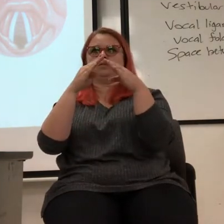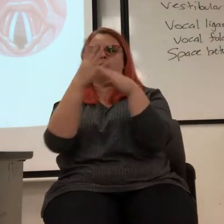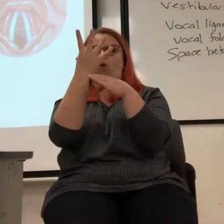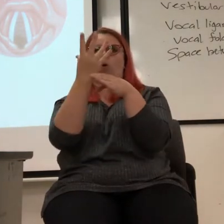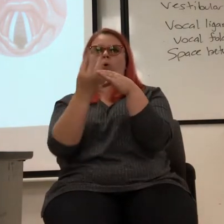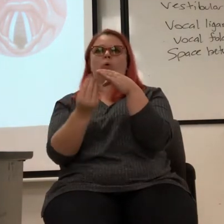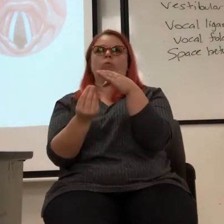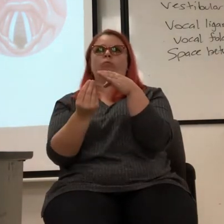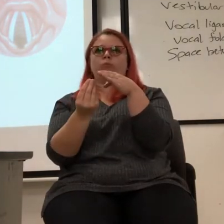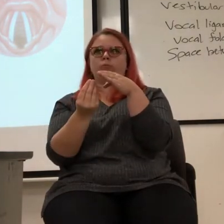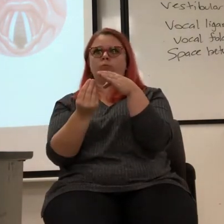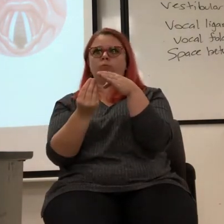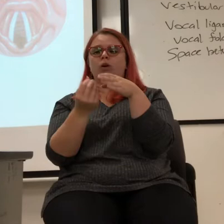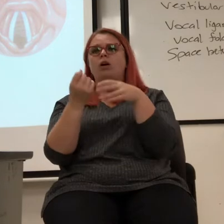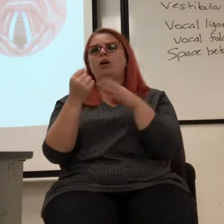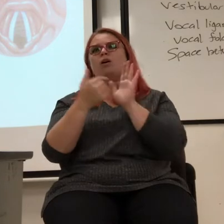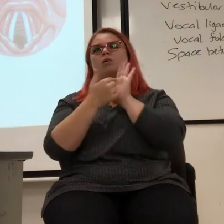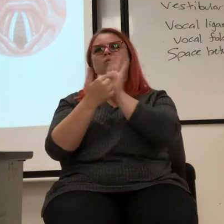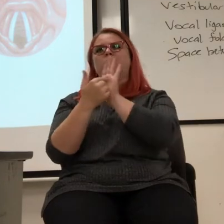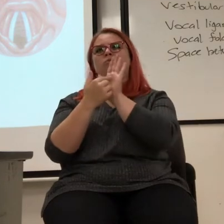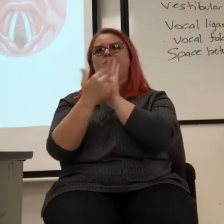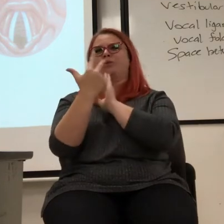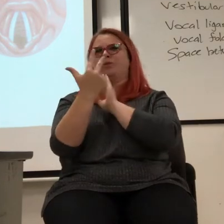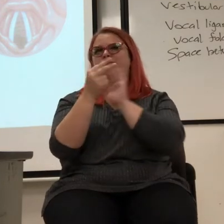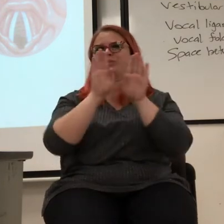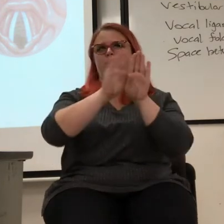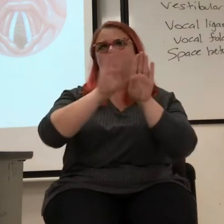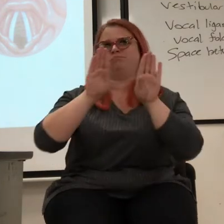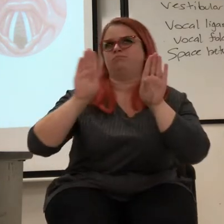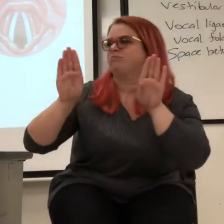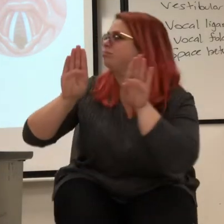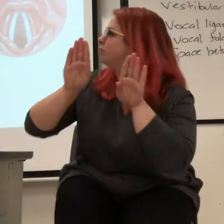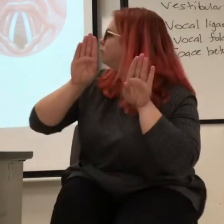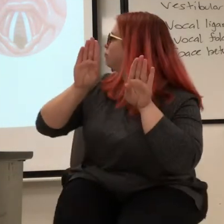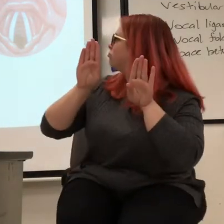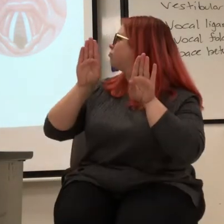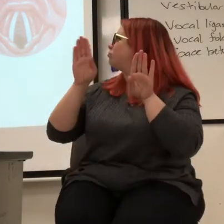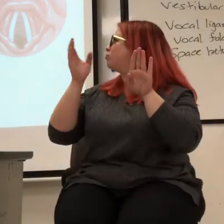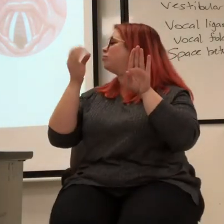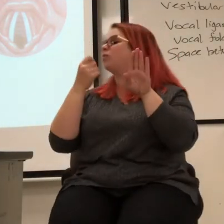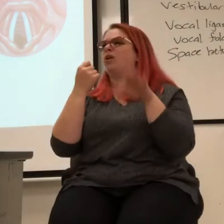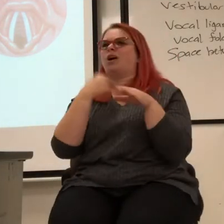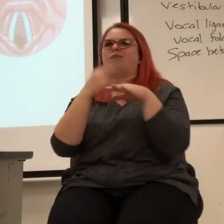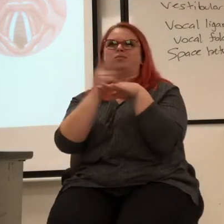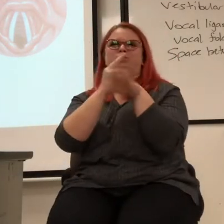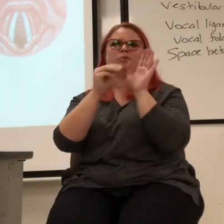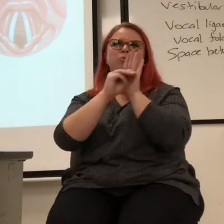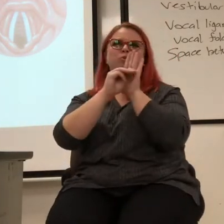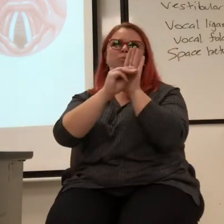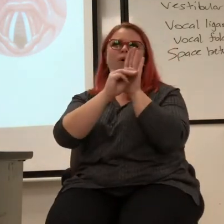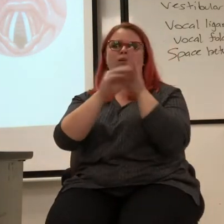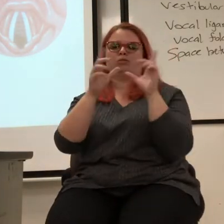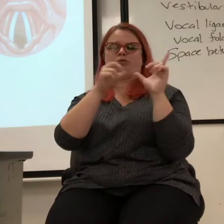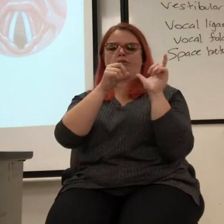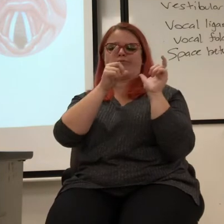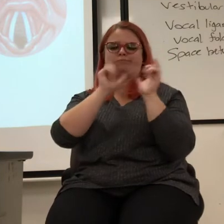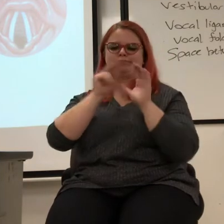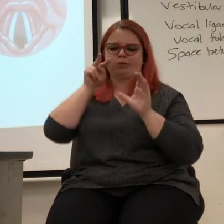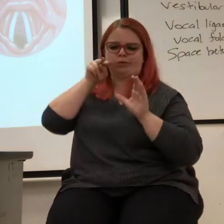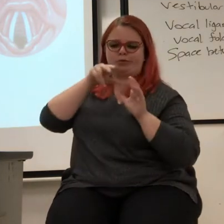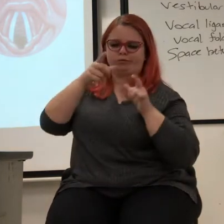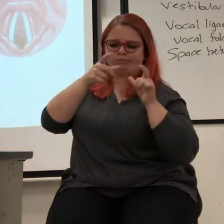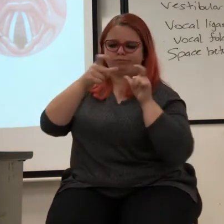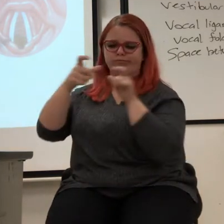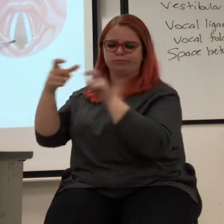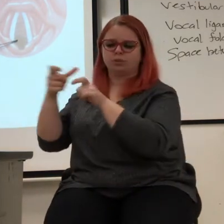I put these three side by side. I just took a picture of the model, looking down it, to try to match